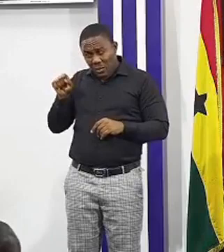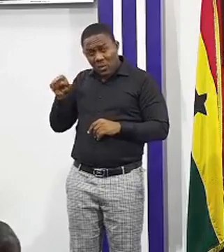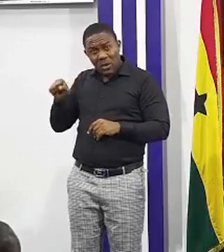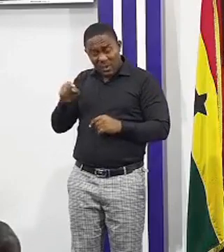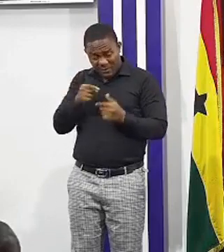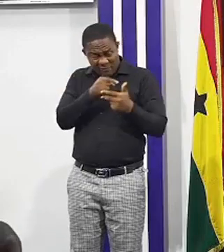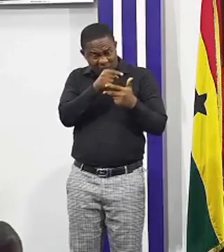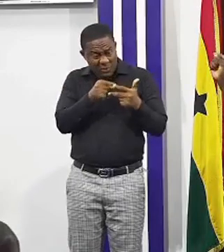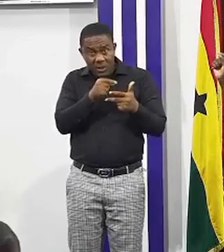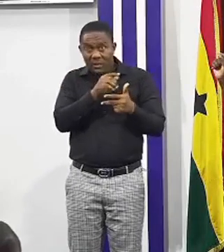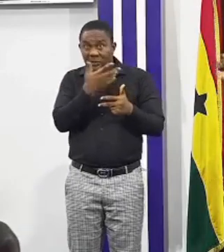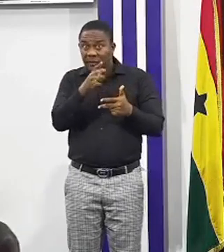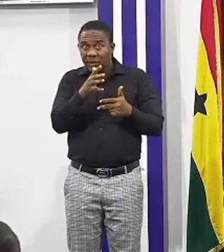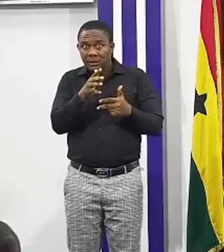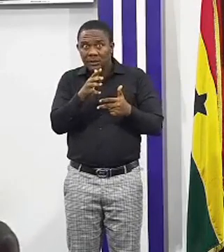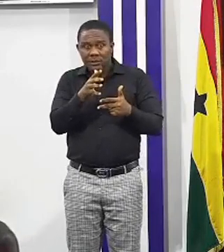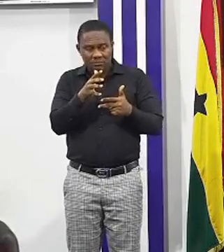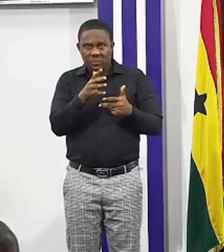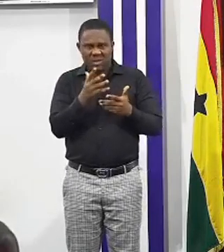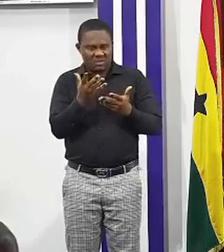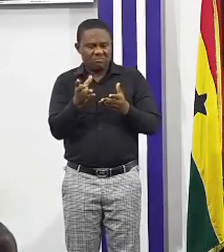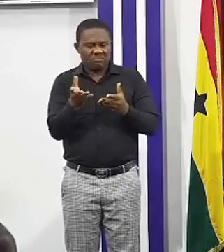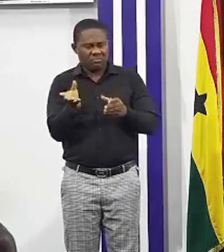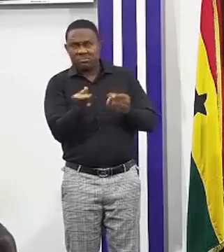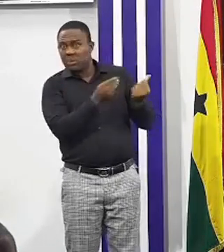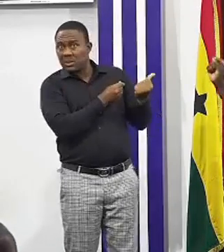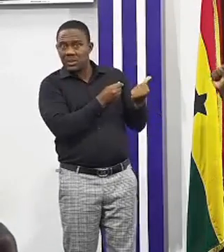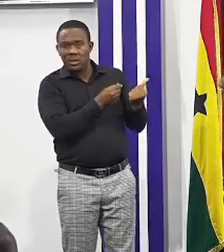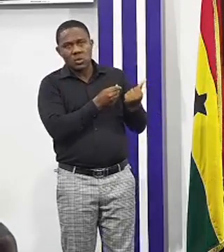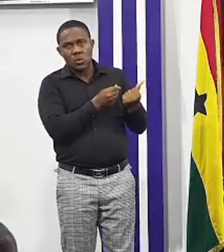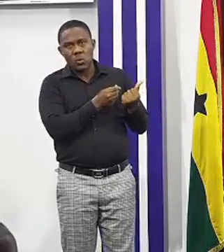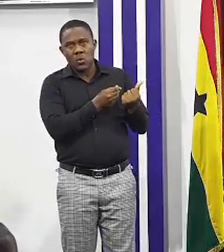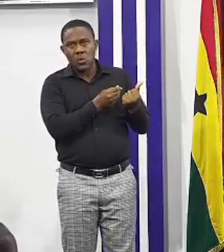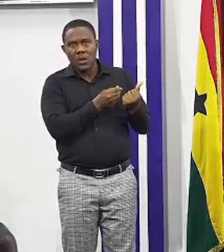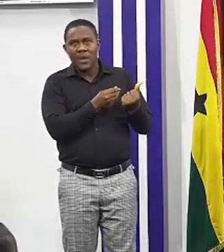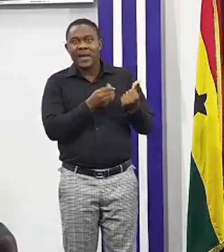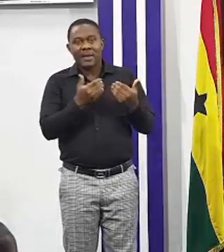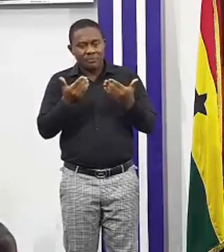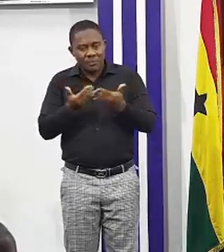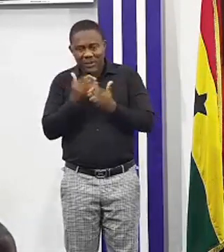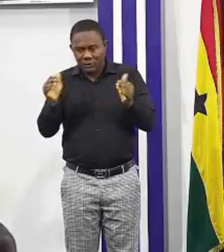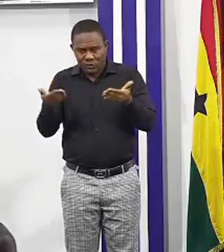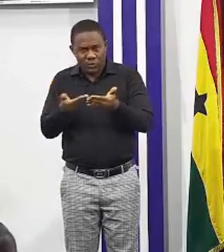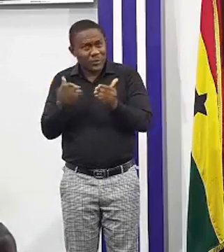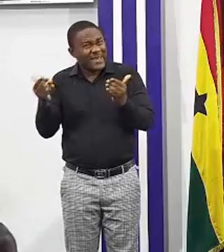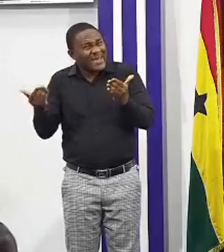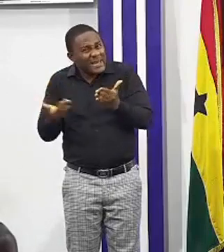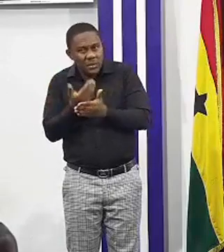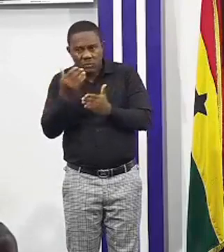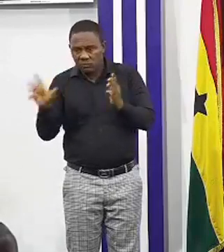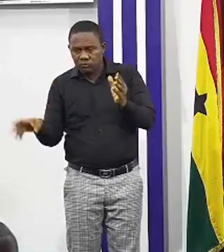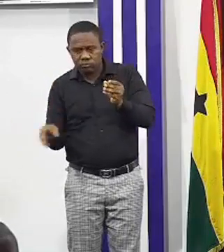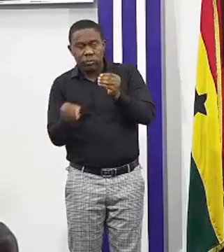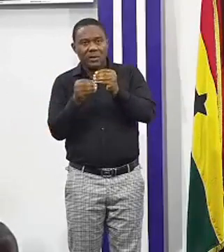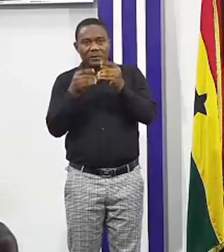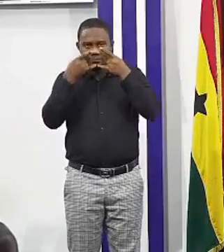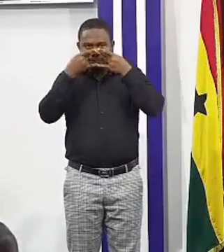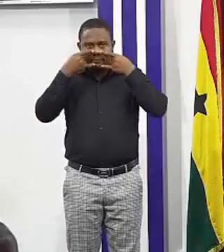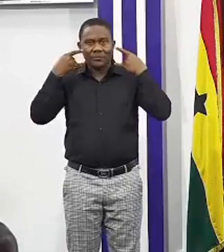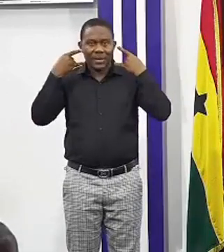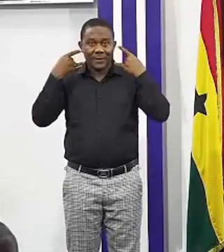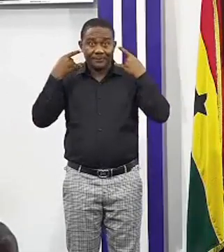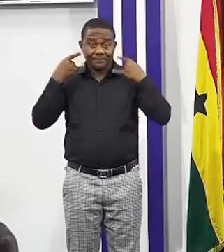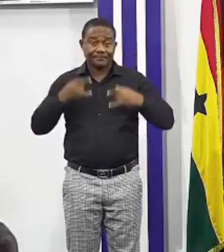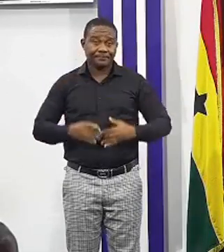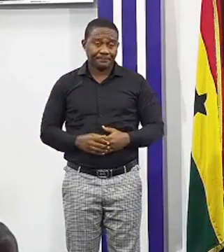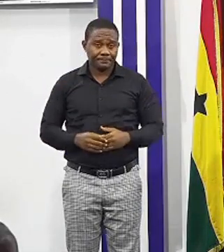first intervention of preventive etiquette. Rather, it has been enhanced by adding the wearing of